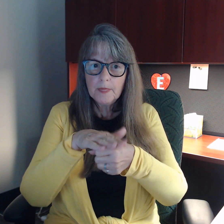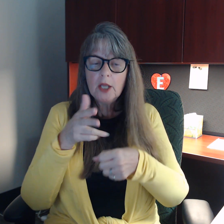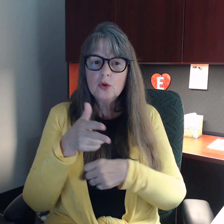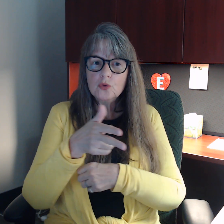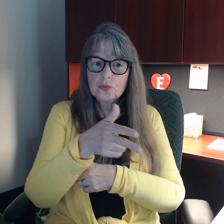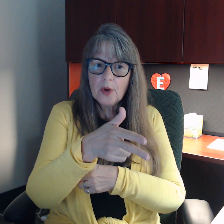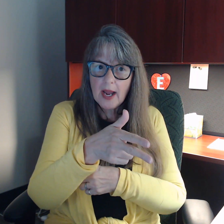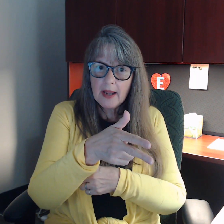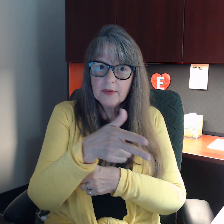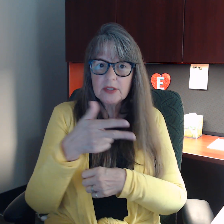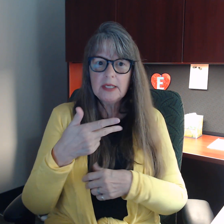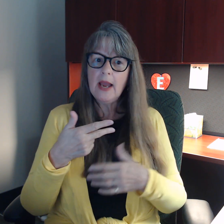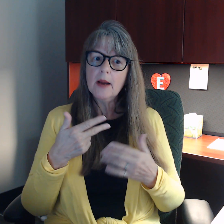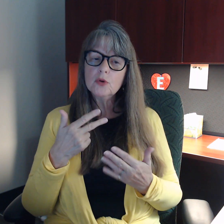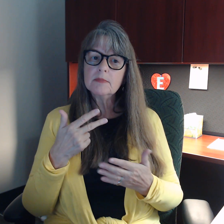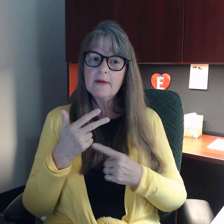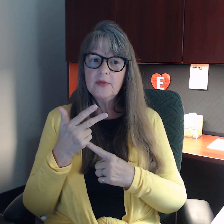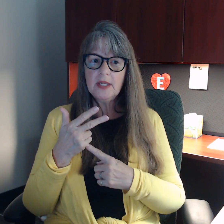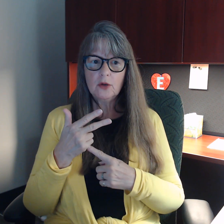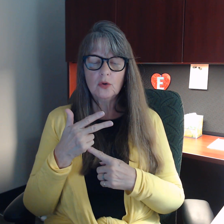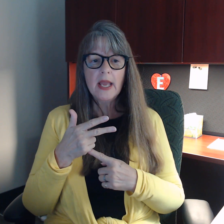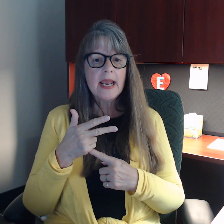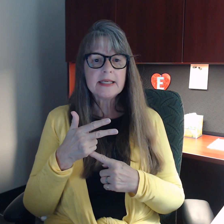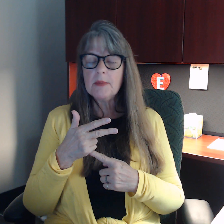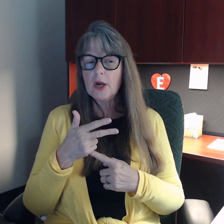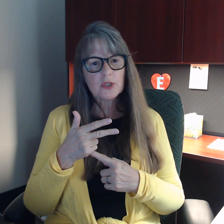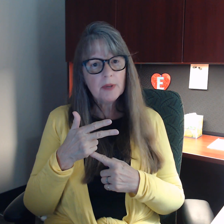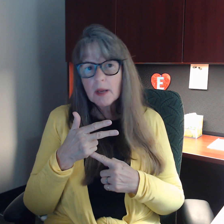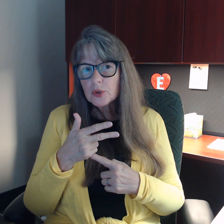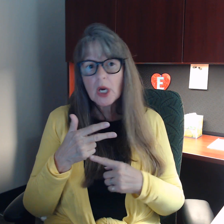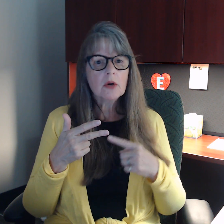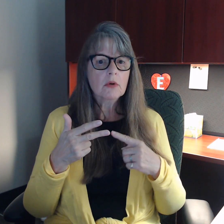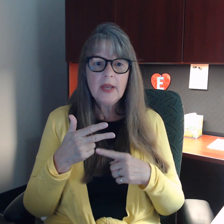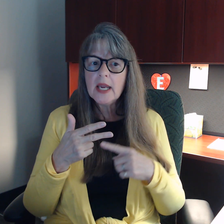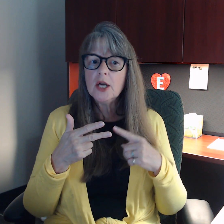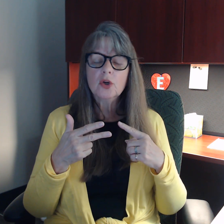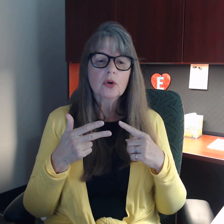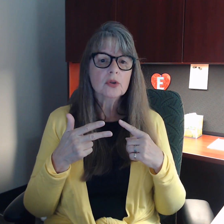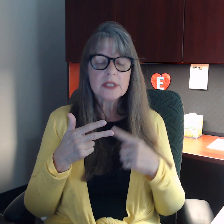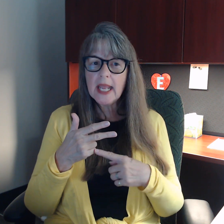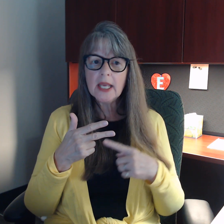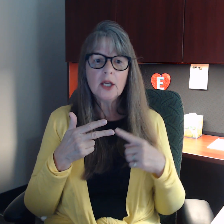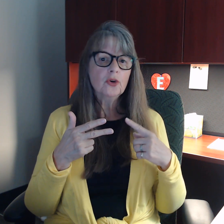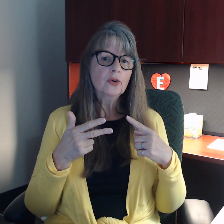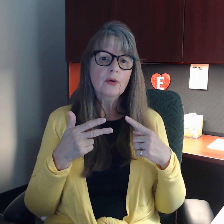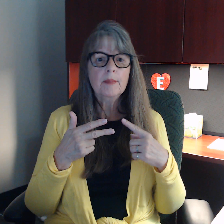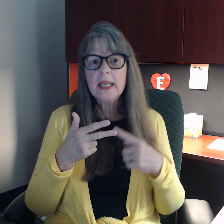you drive, and see, now I'm using my vehicle. It doesn't matter if it's a pickup truck or a van or a sedan or a Mini